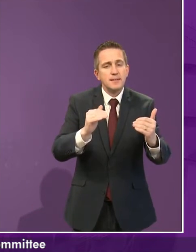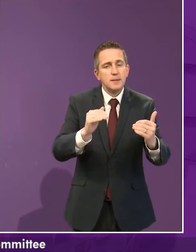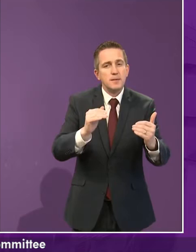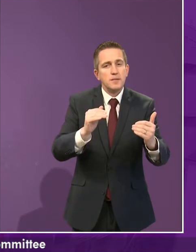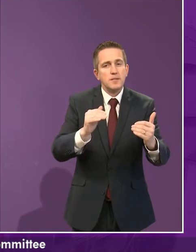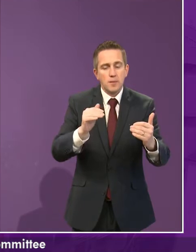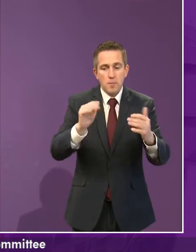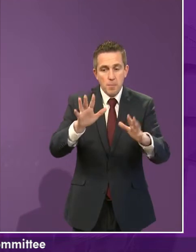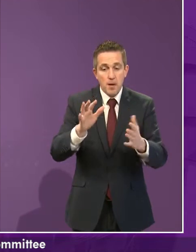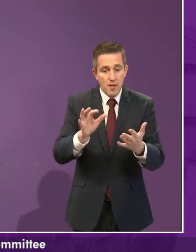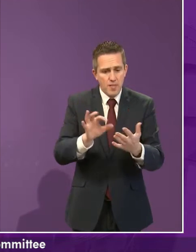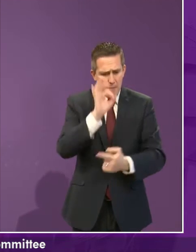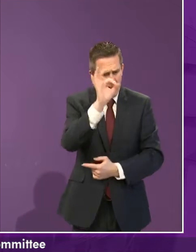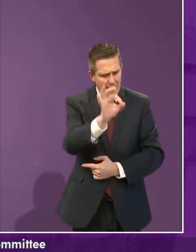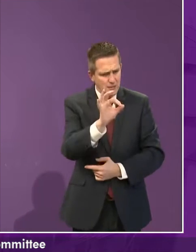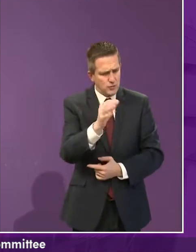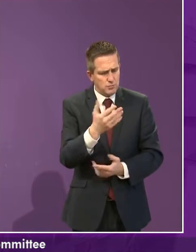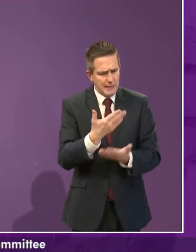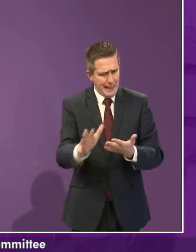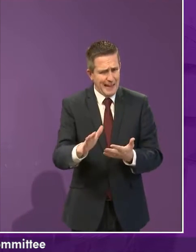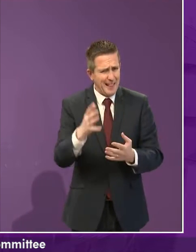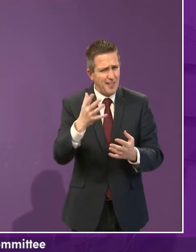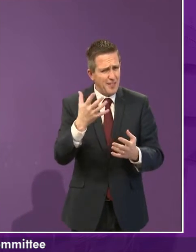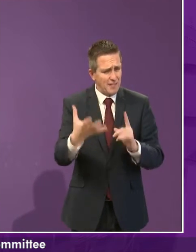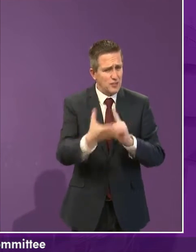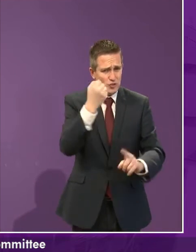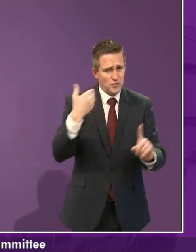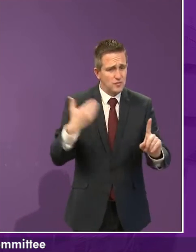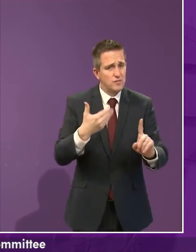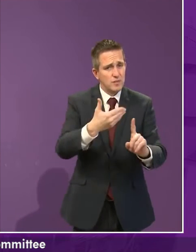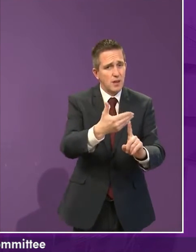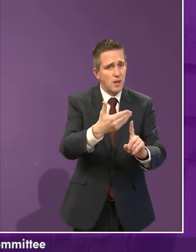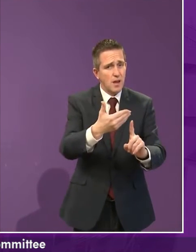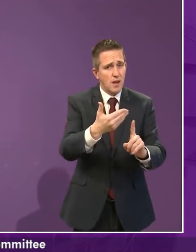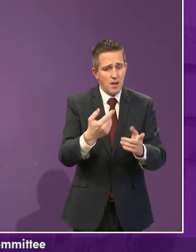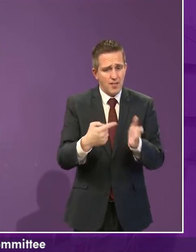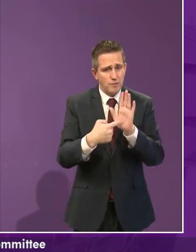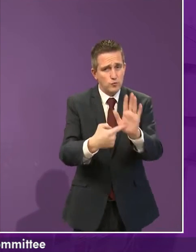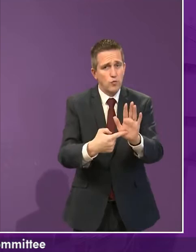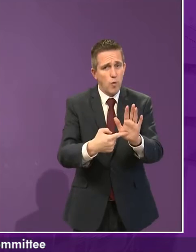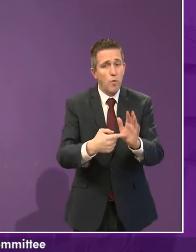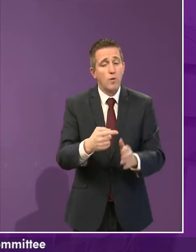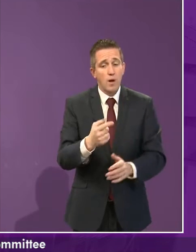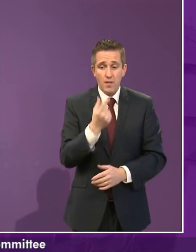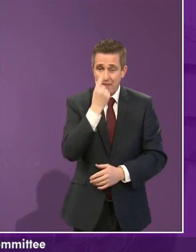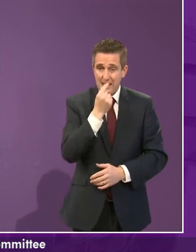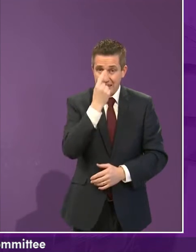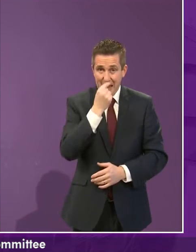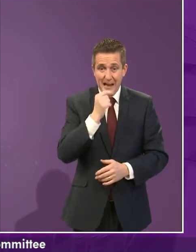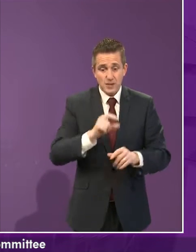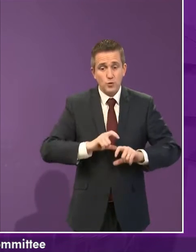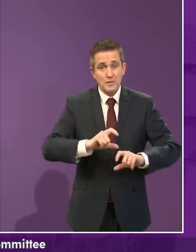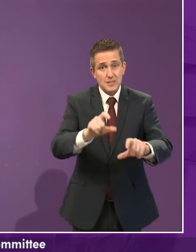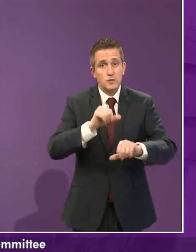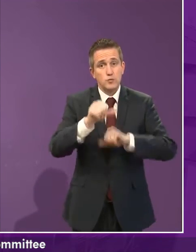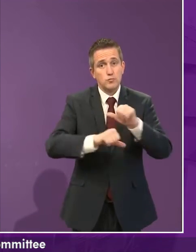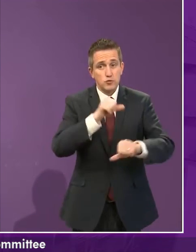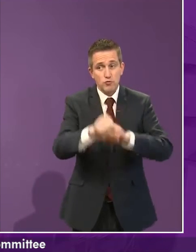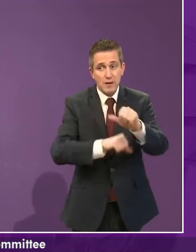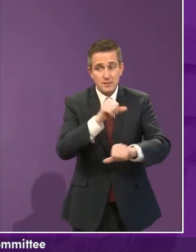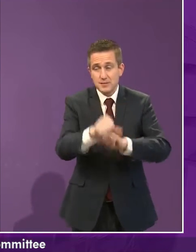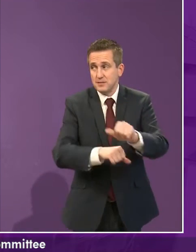application, their achievement is quite significant, and that is demonstrating an ability for further success.